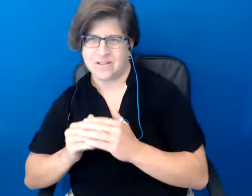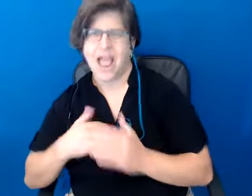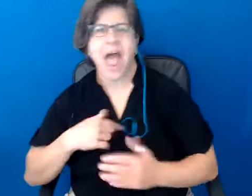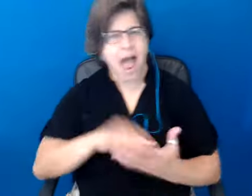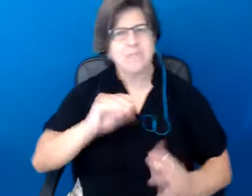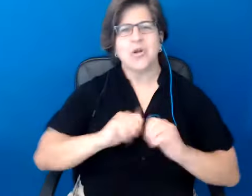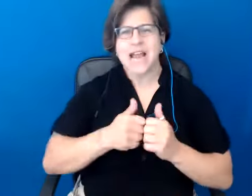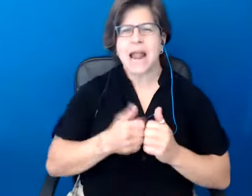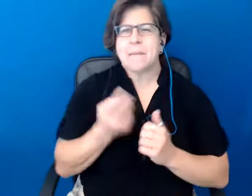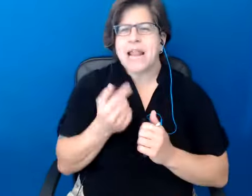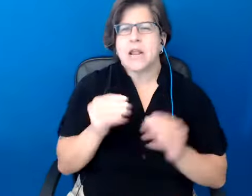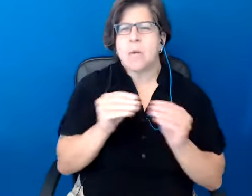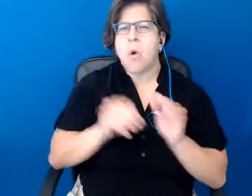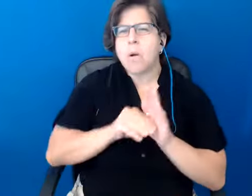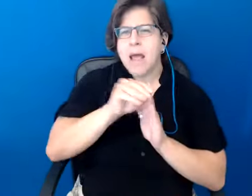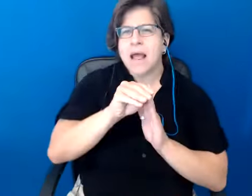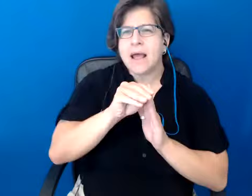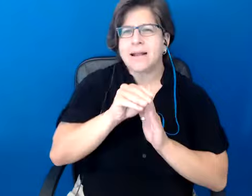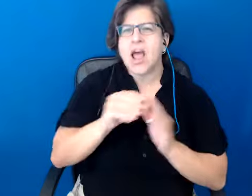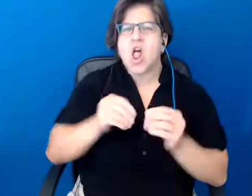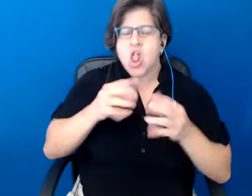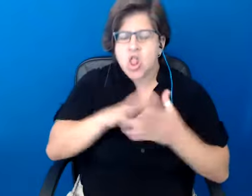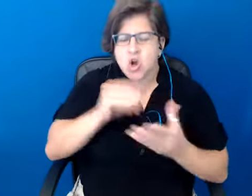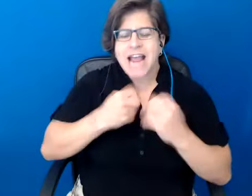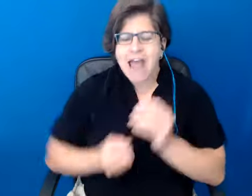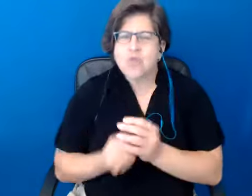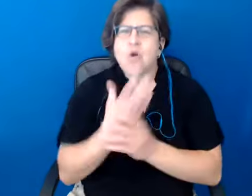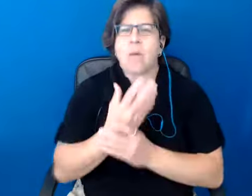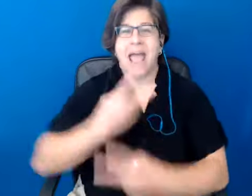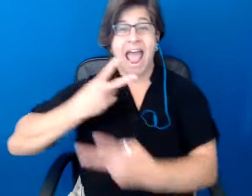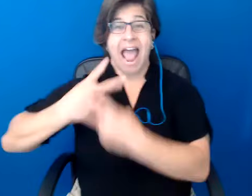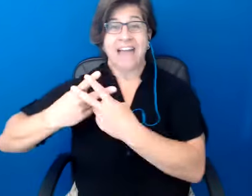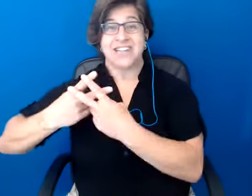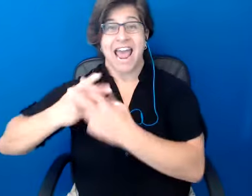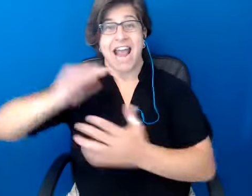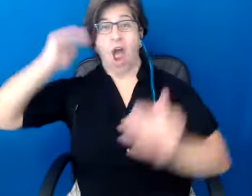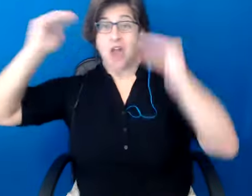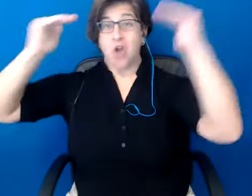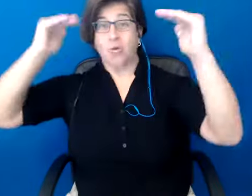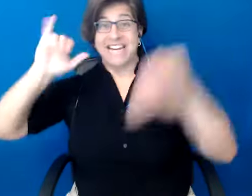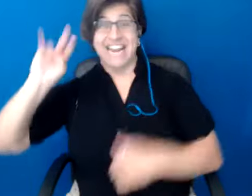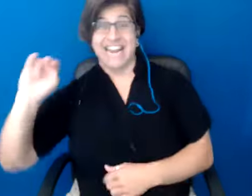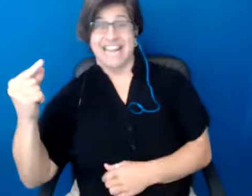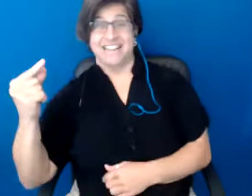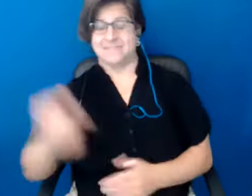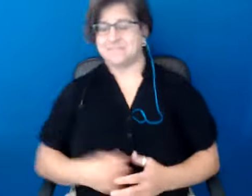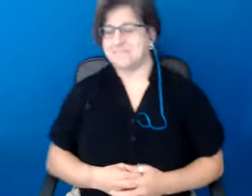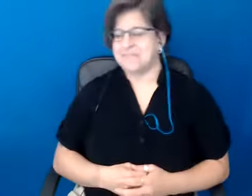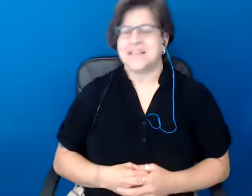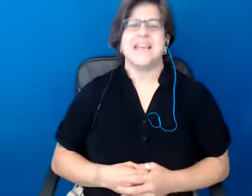being uncomfortable, being more mature. I'm learning how to grow up, #adulting,